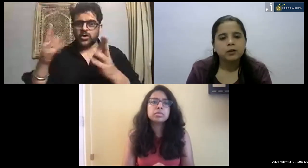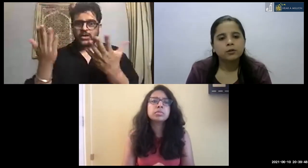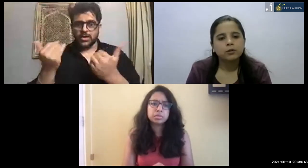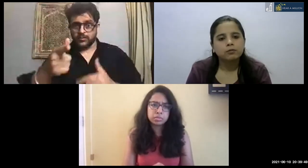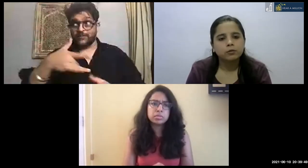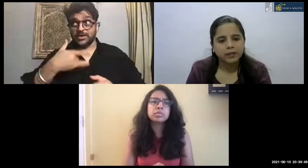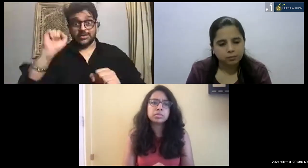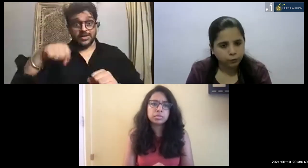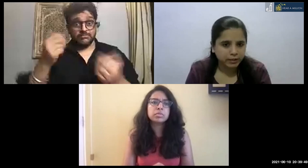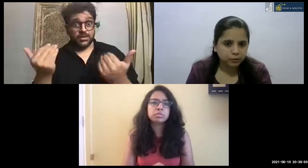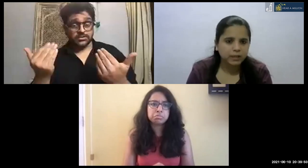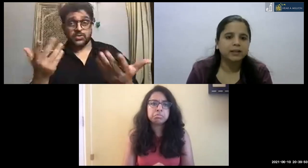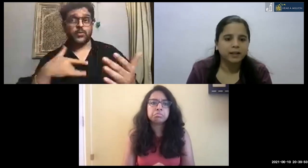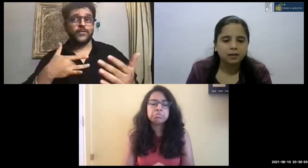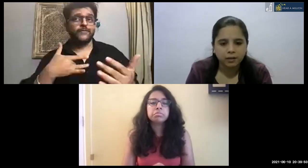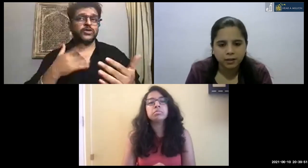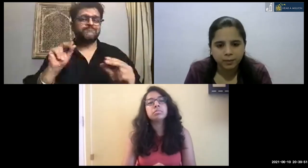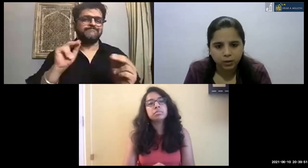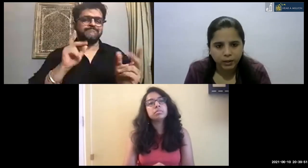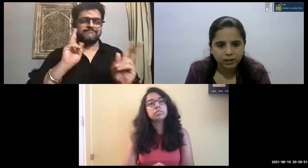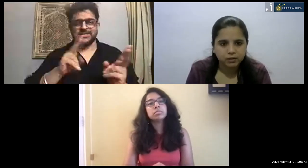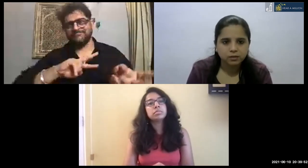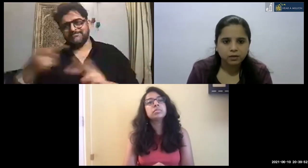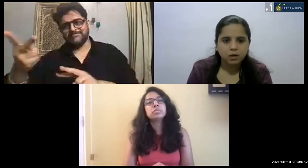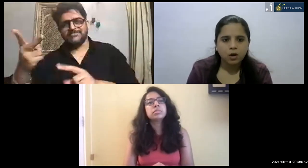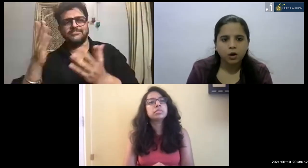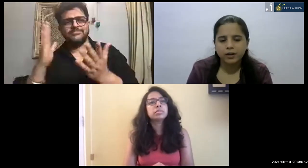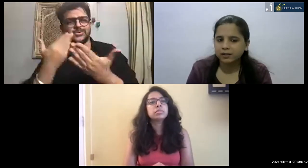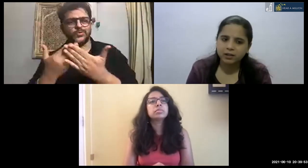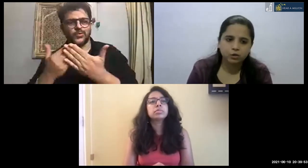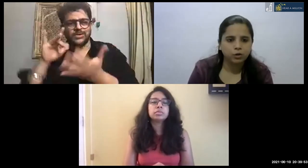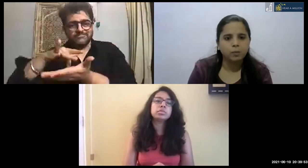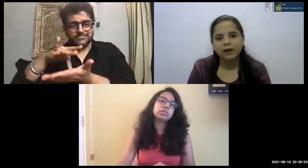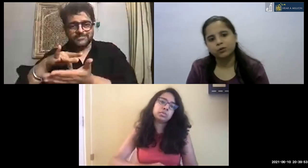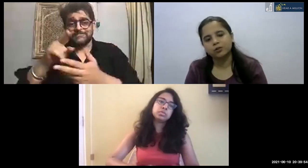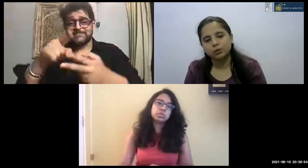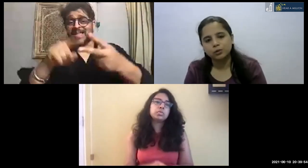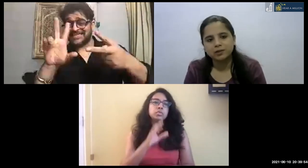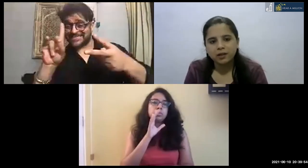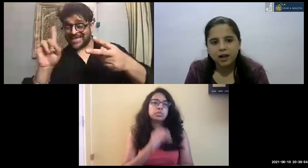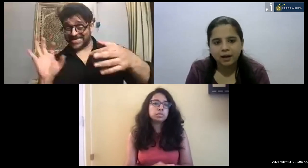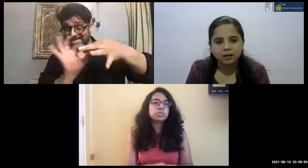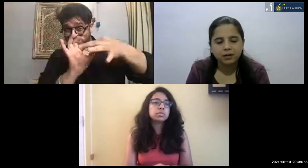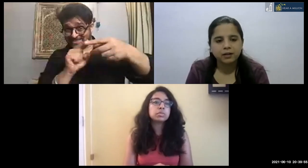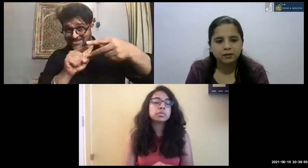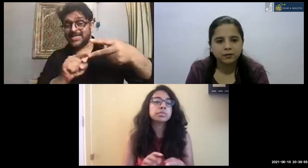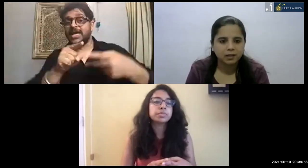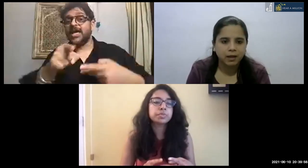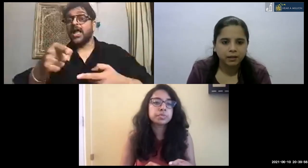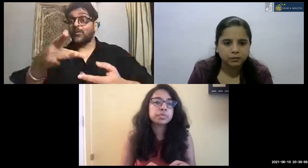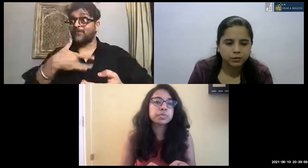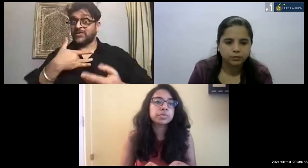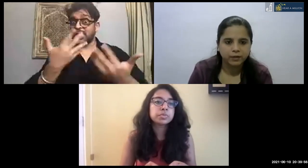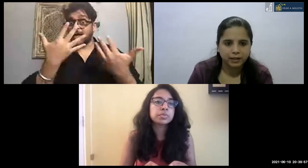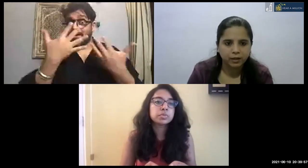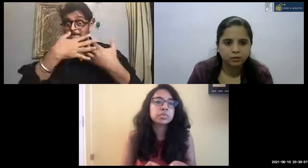platform for them so that they can learn in a better way, or they should go back to the school and learn in a physical